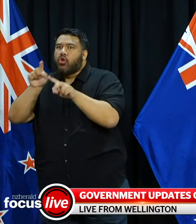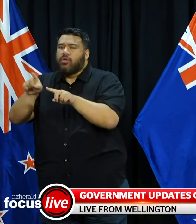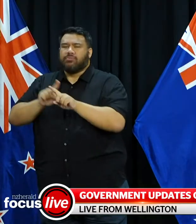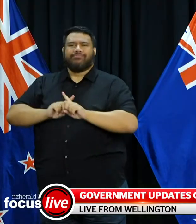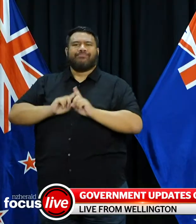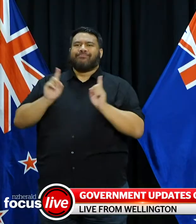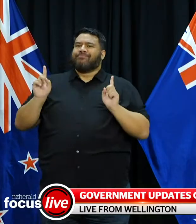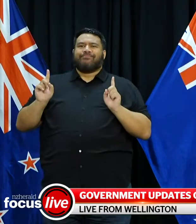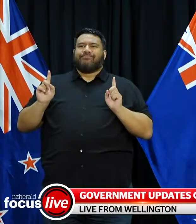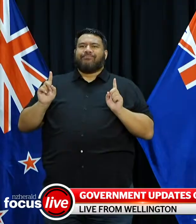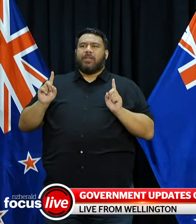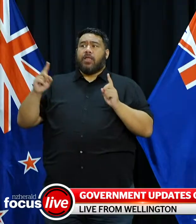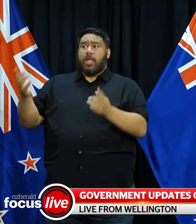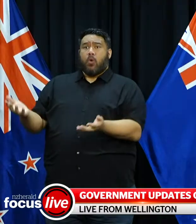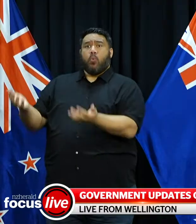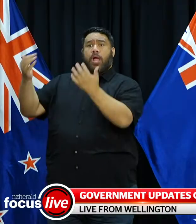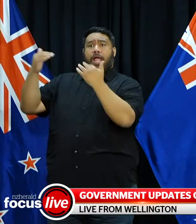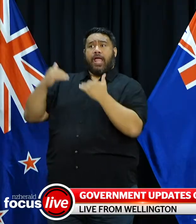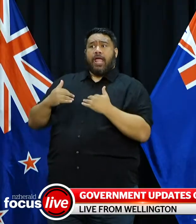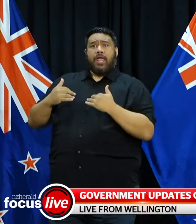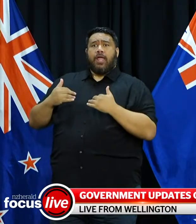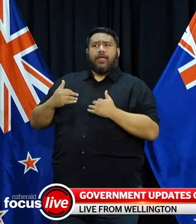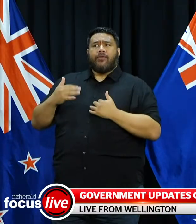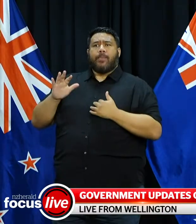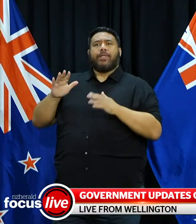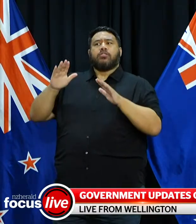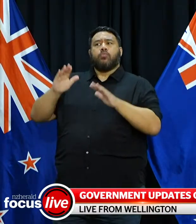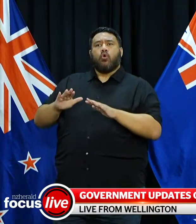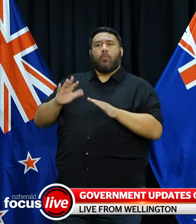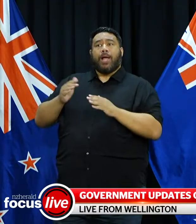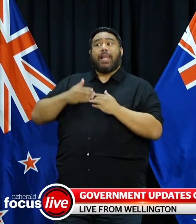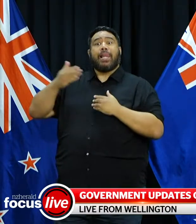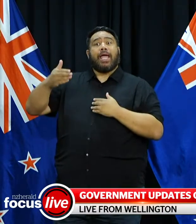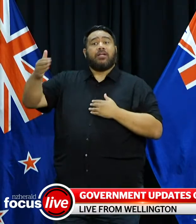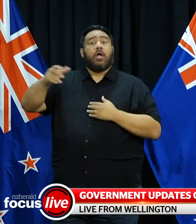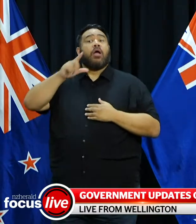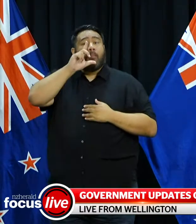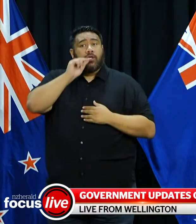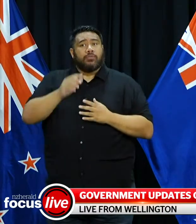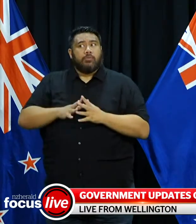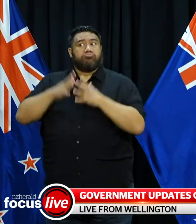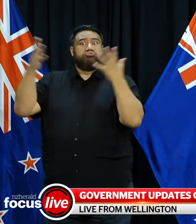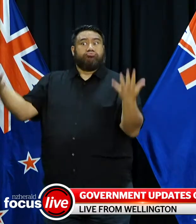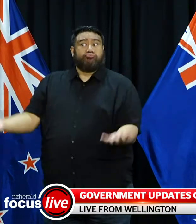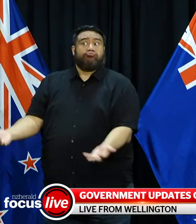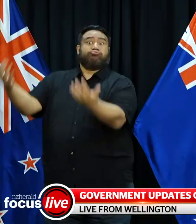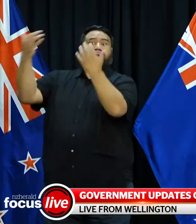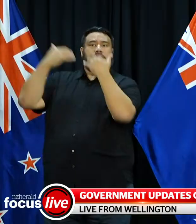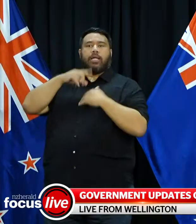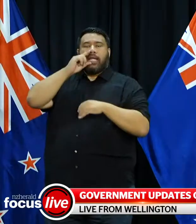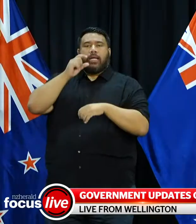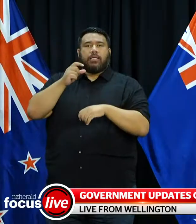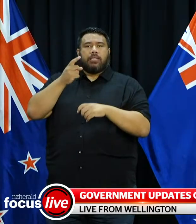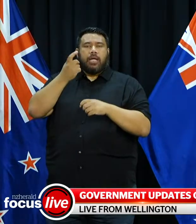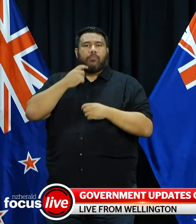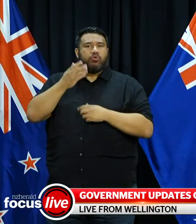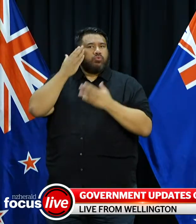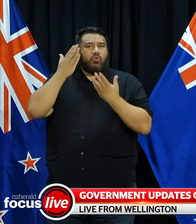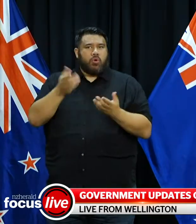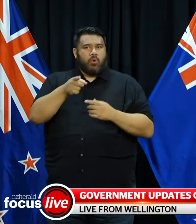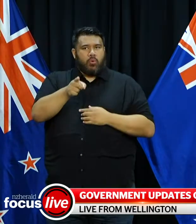be the largest. Tsunami activity will continue for several hours and the threat must be regarded as real until this warning is